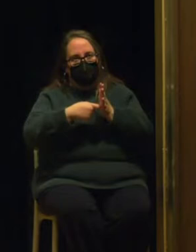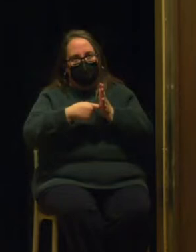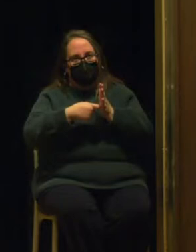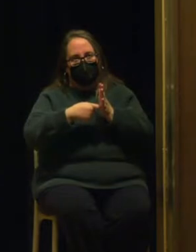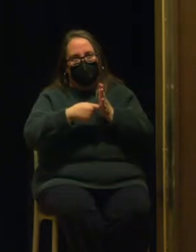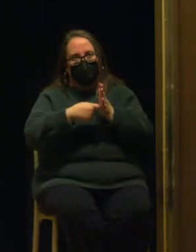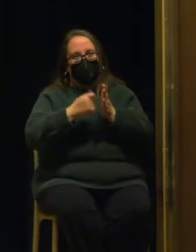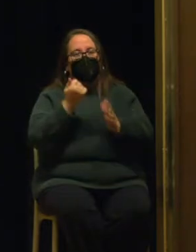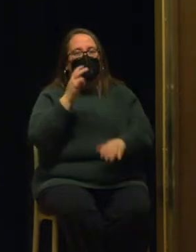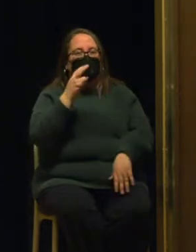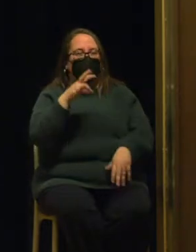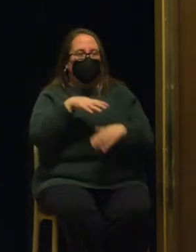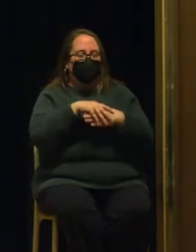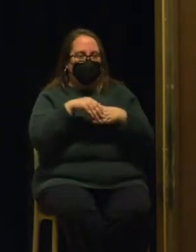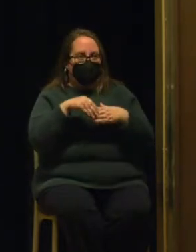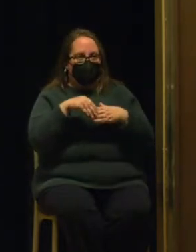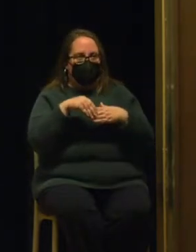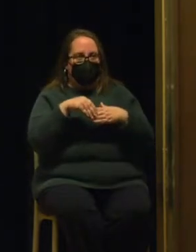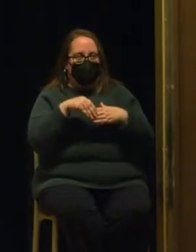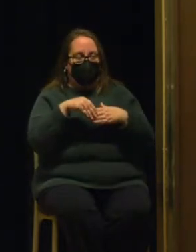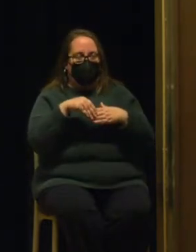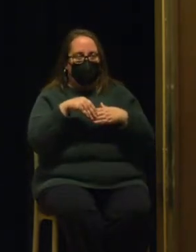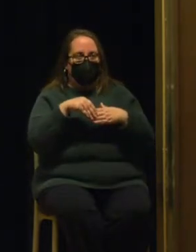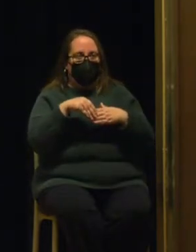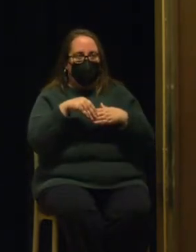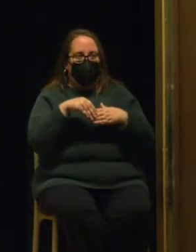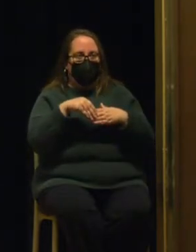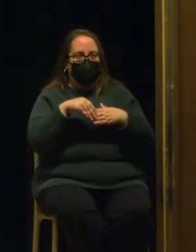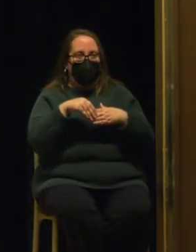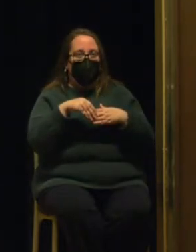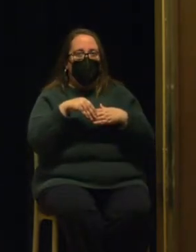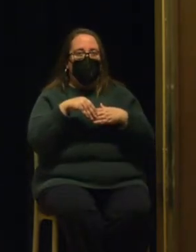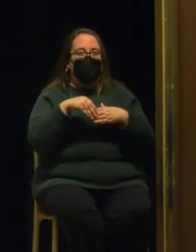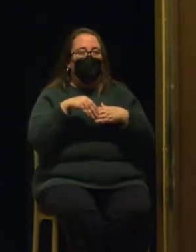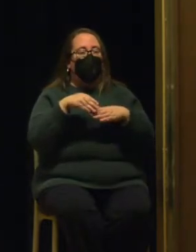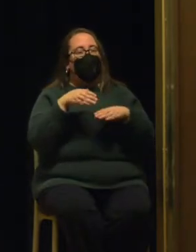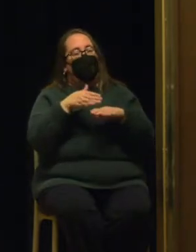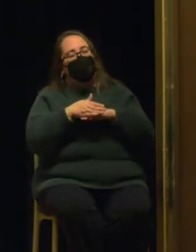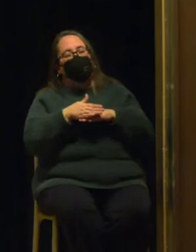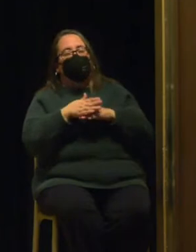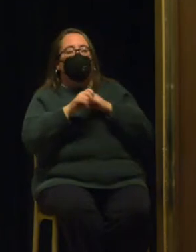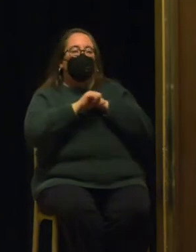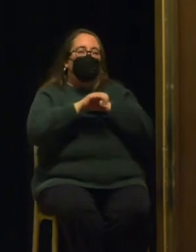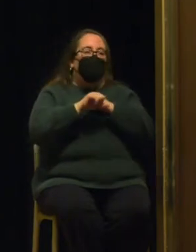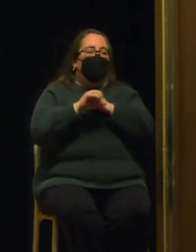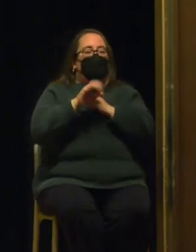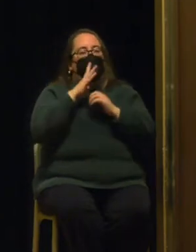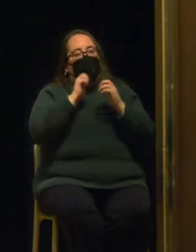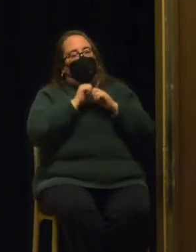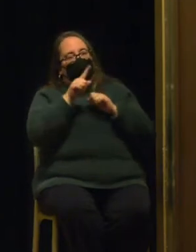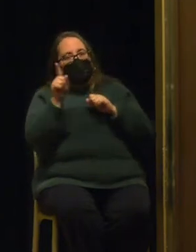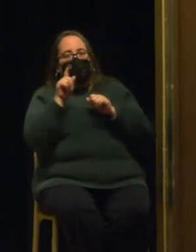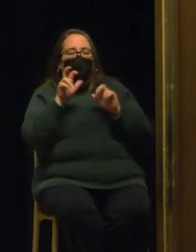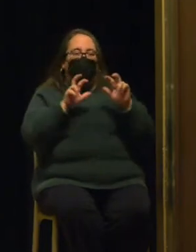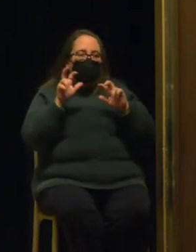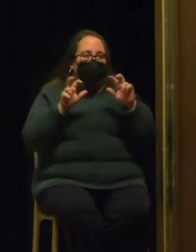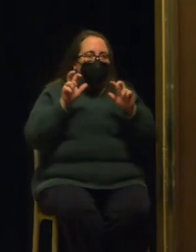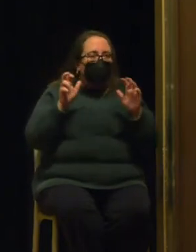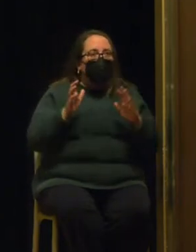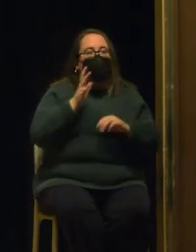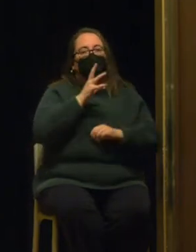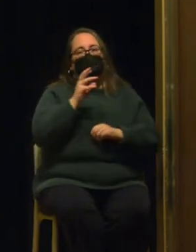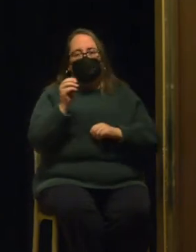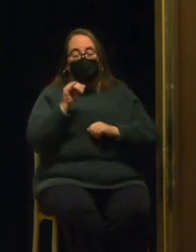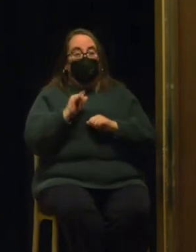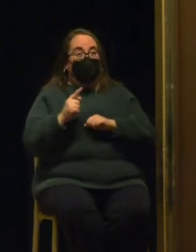was $17. Mm-hmm. And this was after a long road show and talking to investors. And